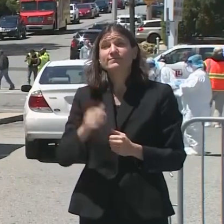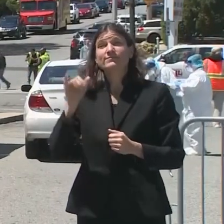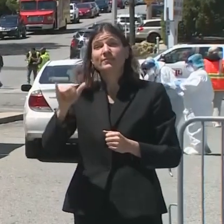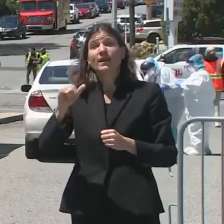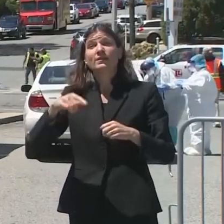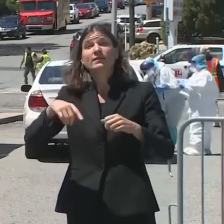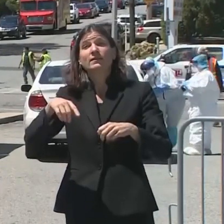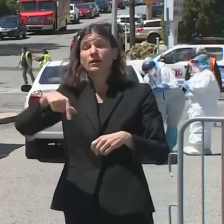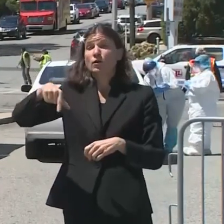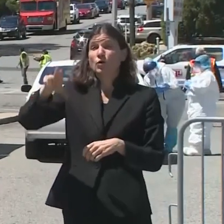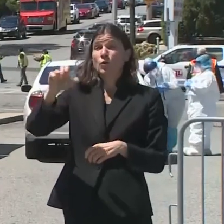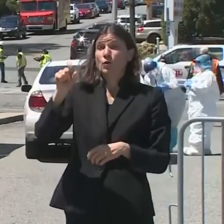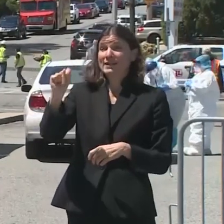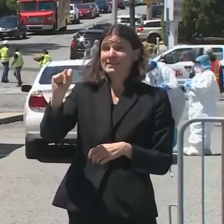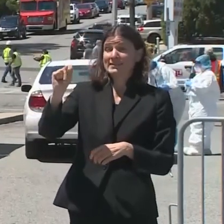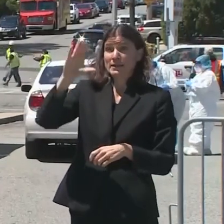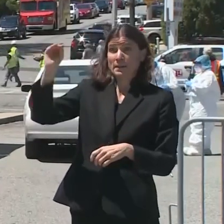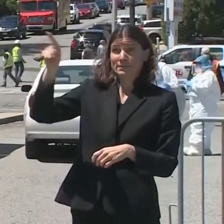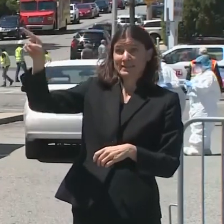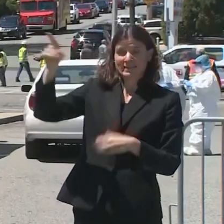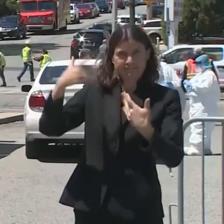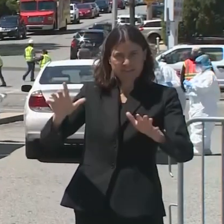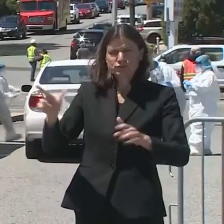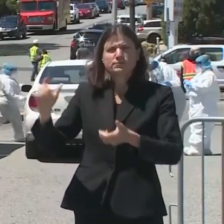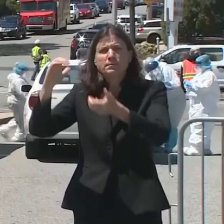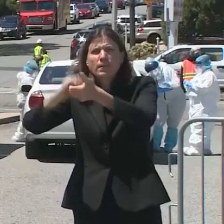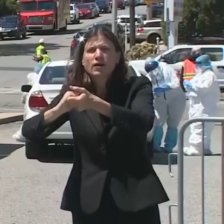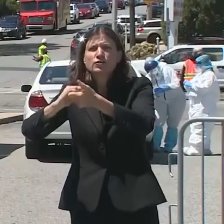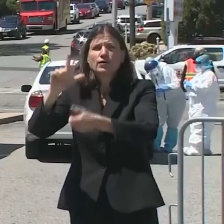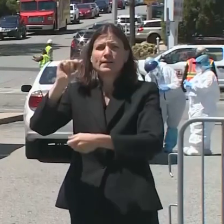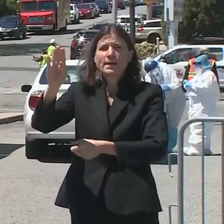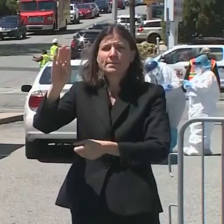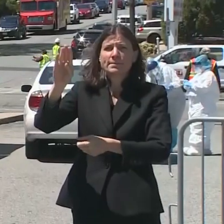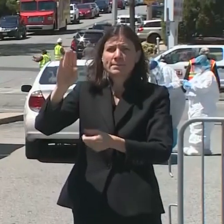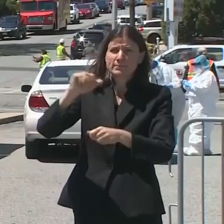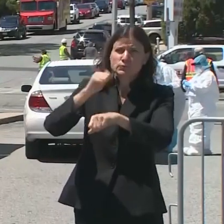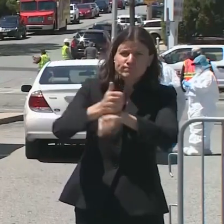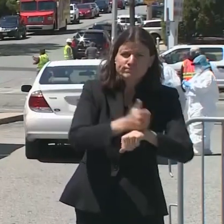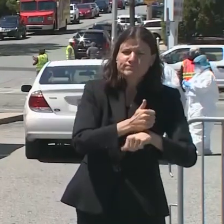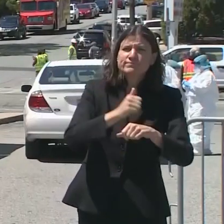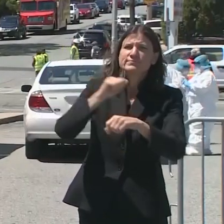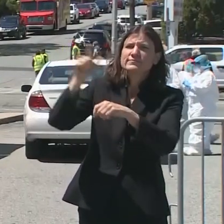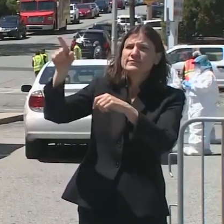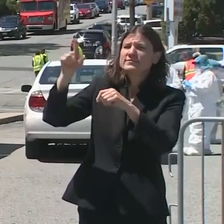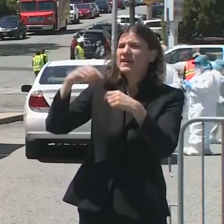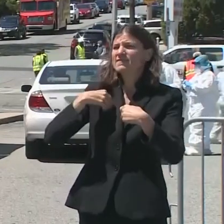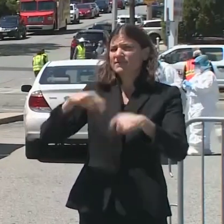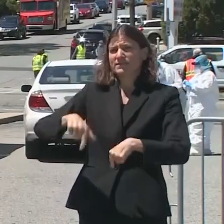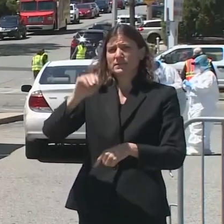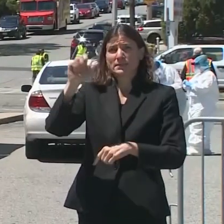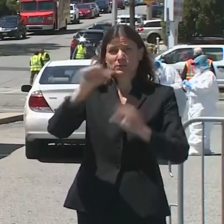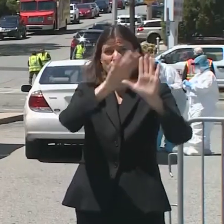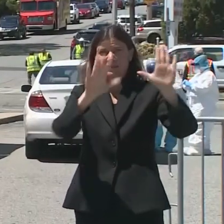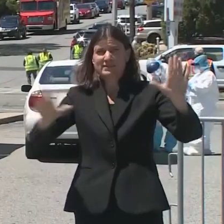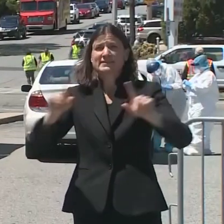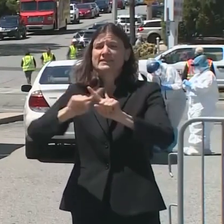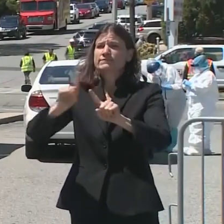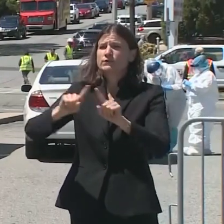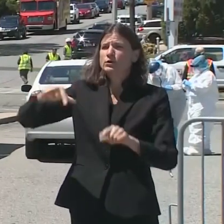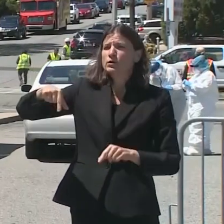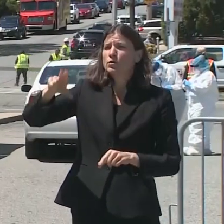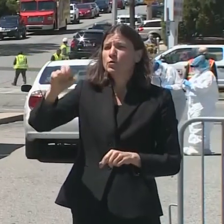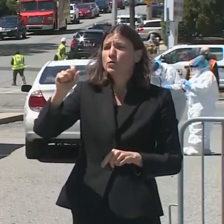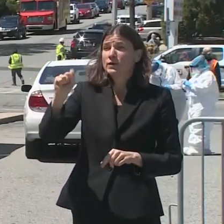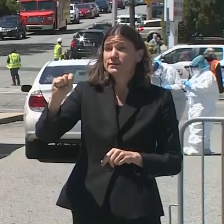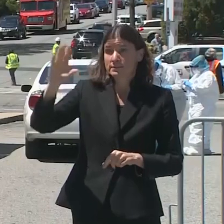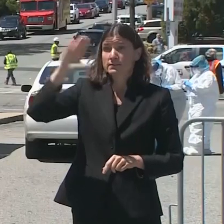health centers across the state, including Star. That partnership is specifically focused on increasing testing in many of our hardest hit